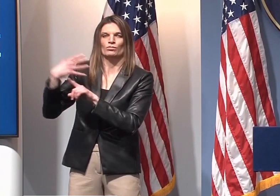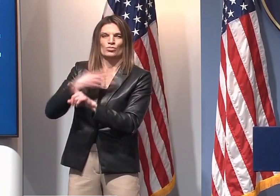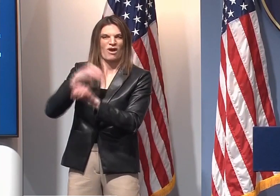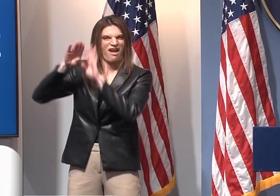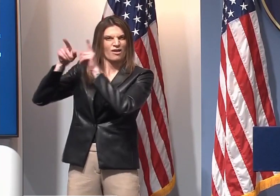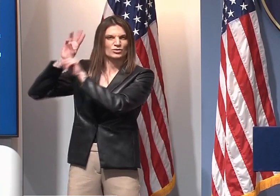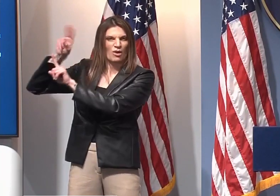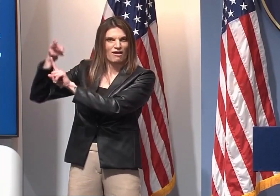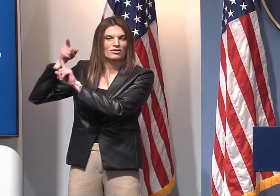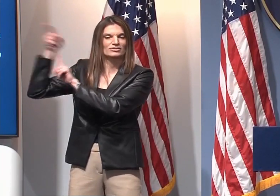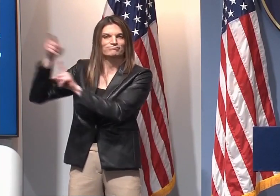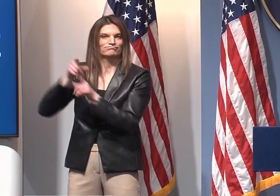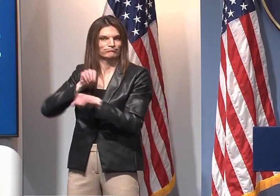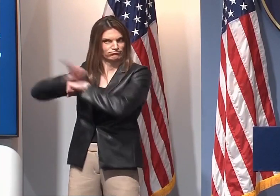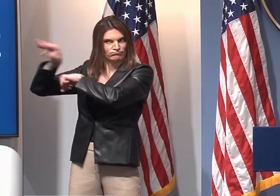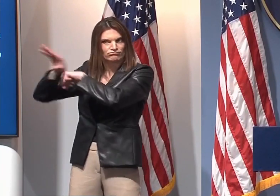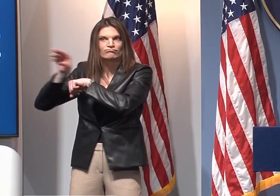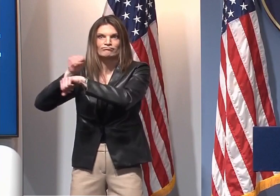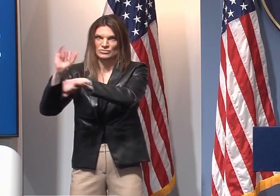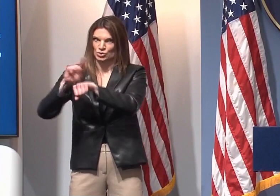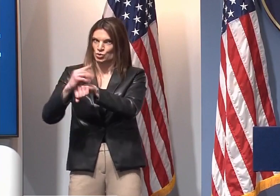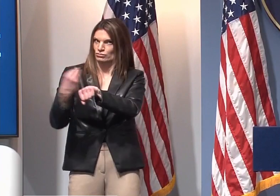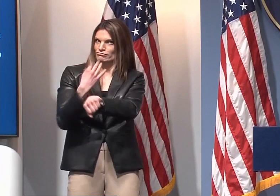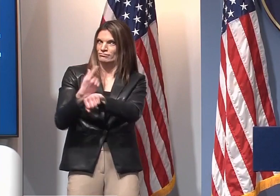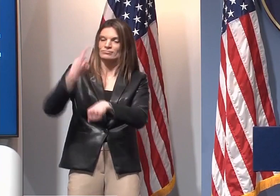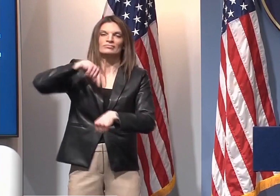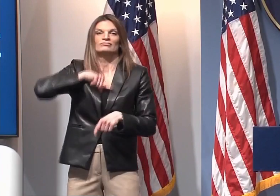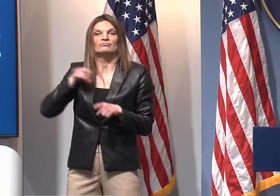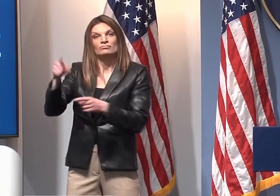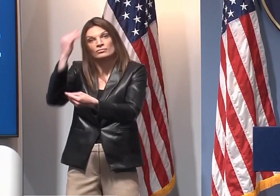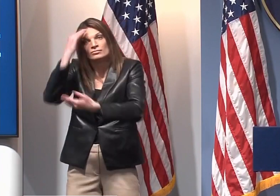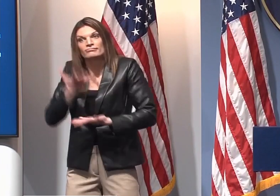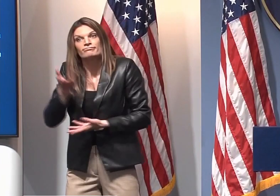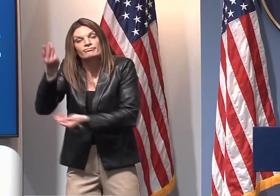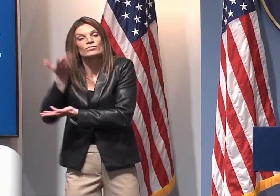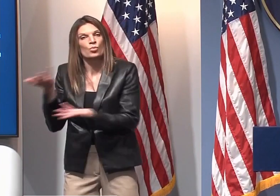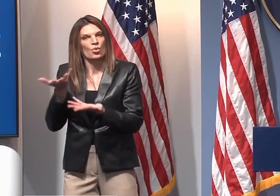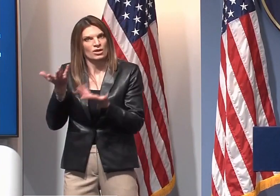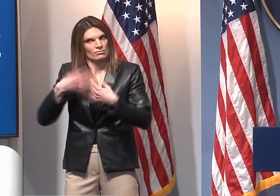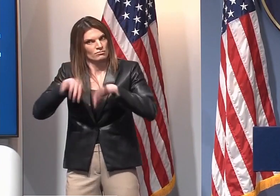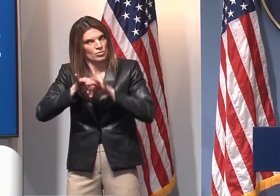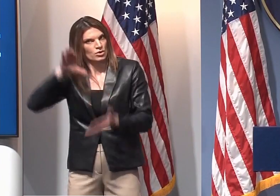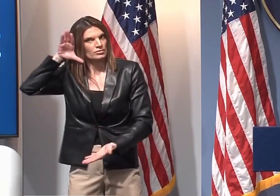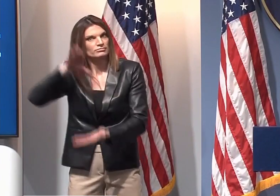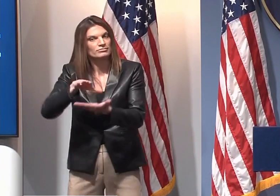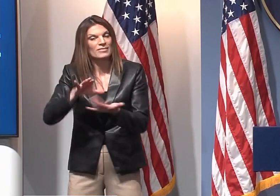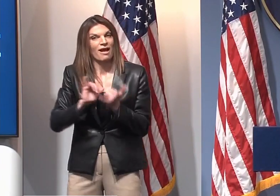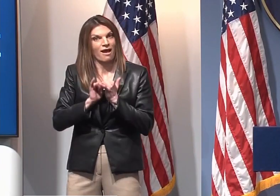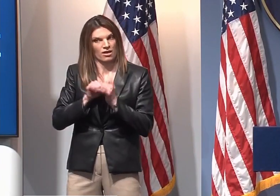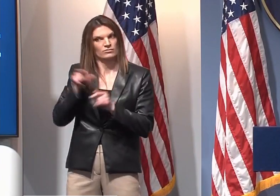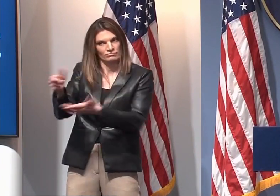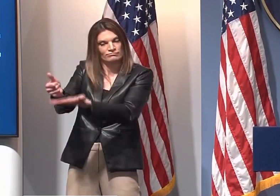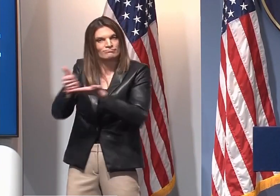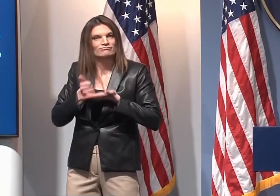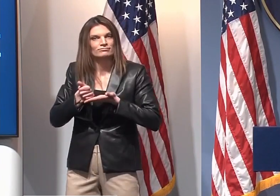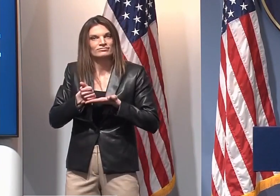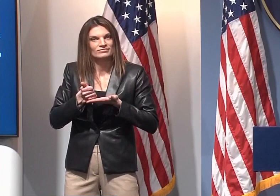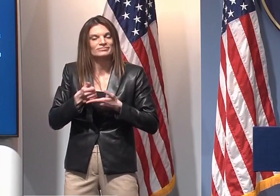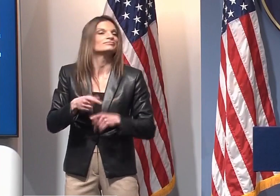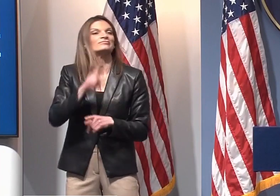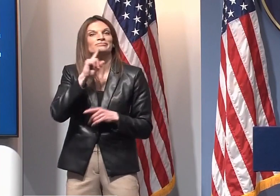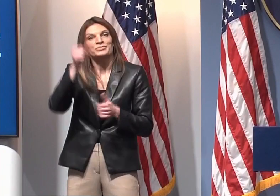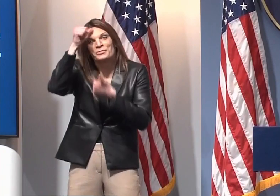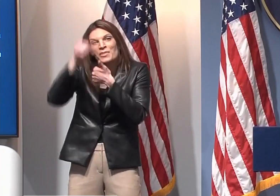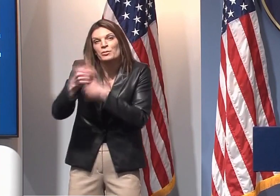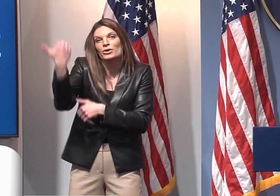very successful for a long period of time at pushing COVID rates down in Michigan. 3%. We were the envy of most